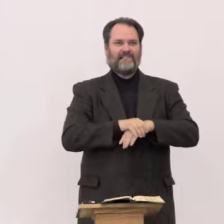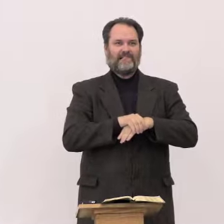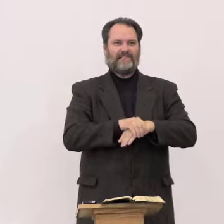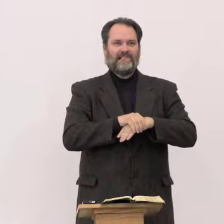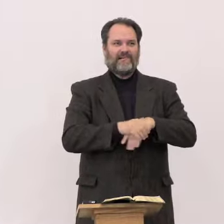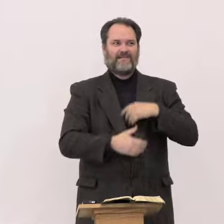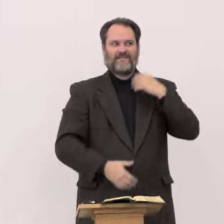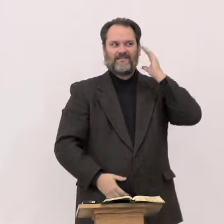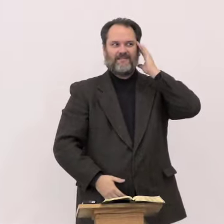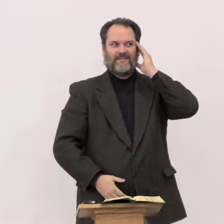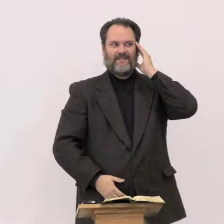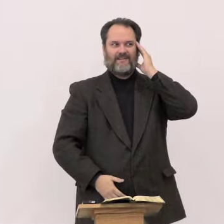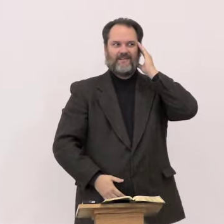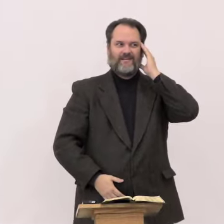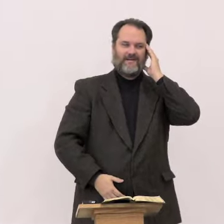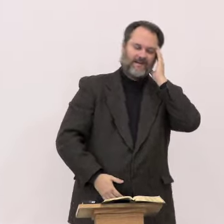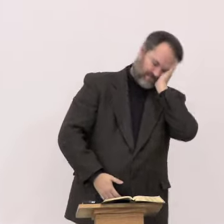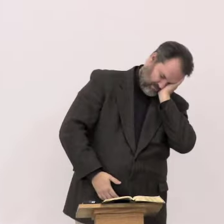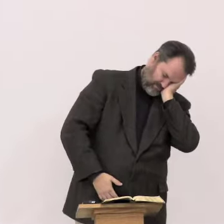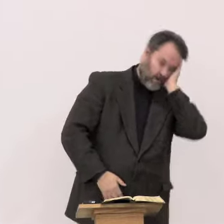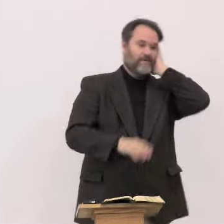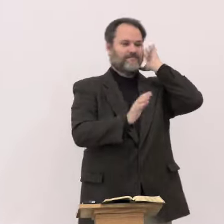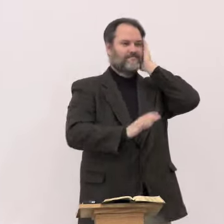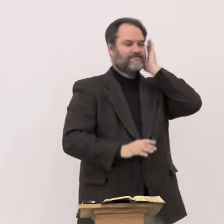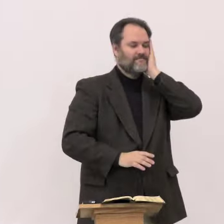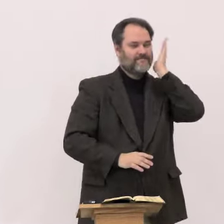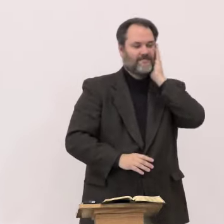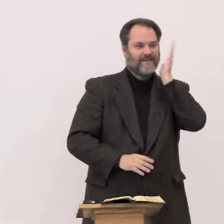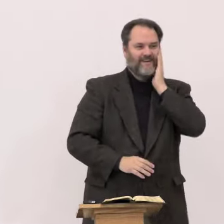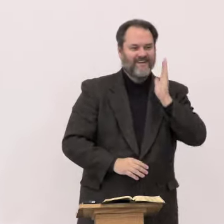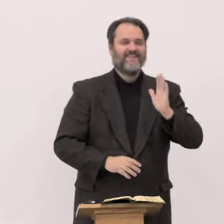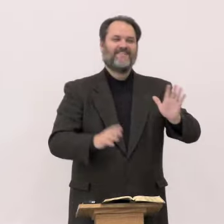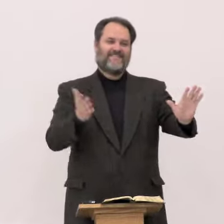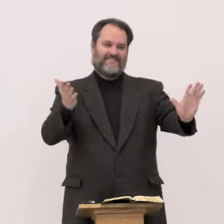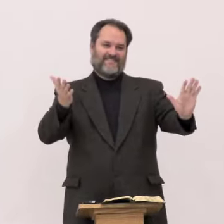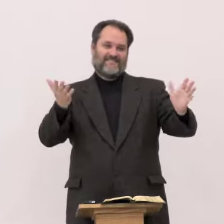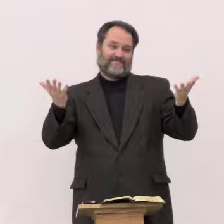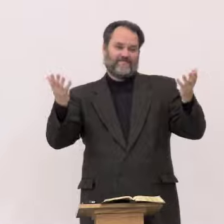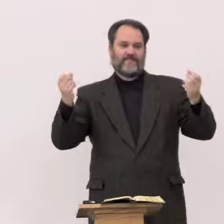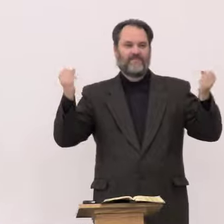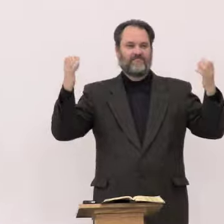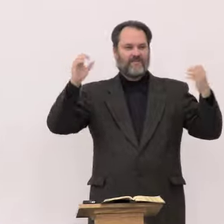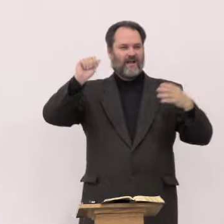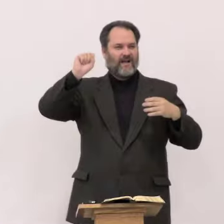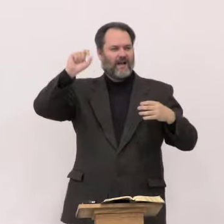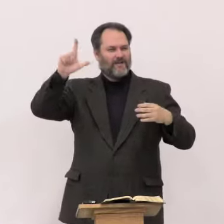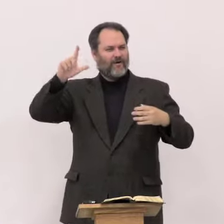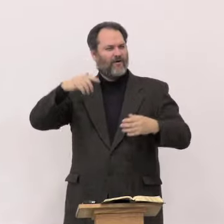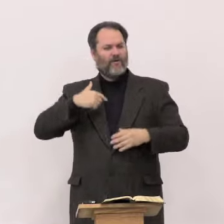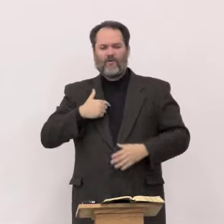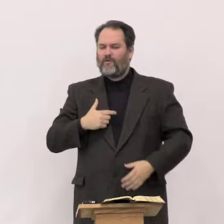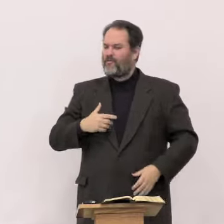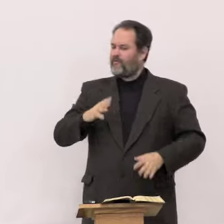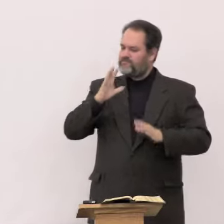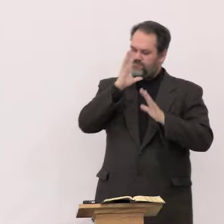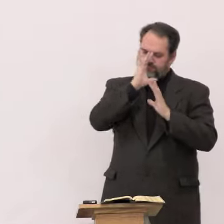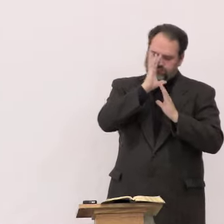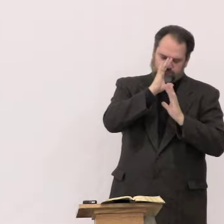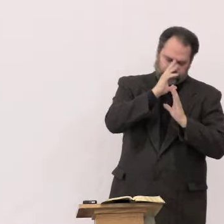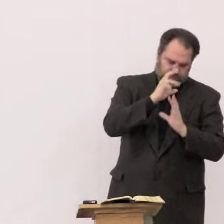some people that are not so good at it. They like to sign in like all in English, but some people